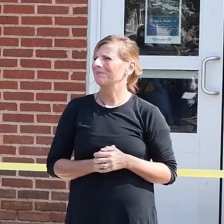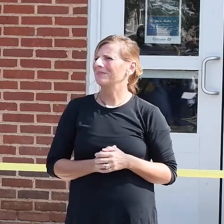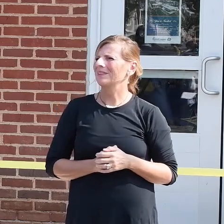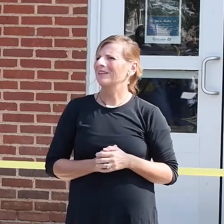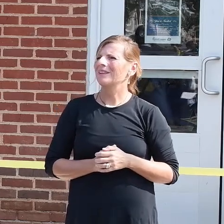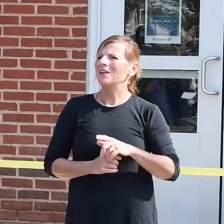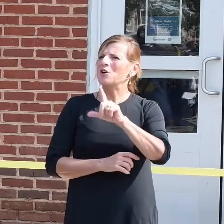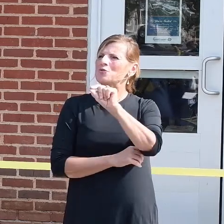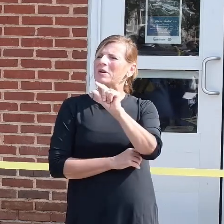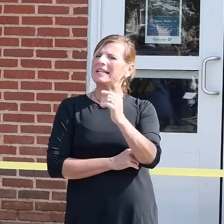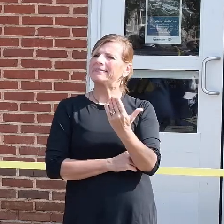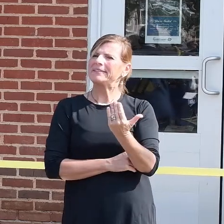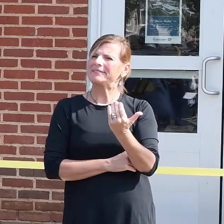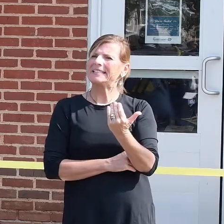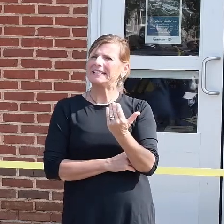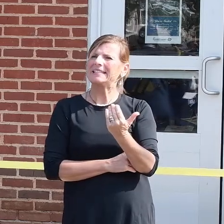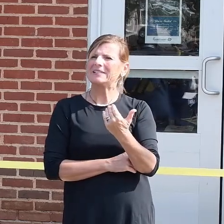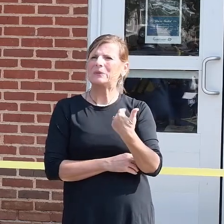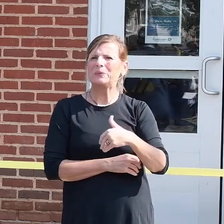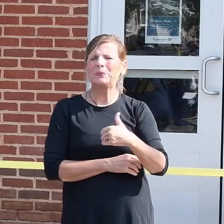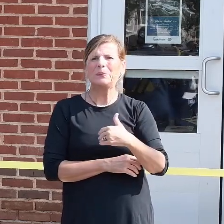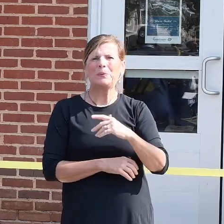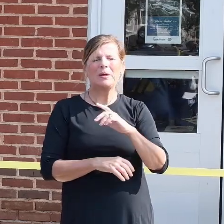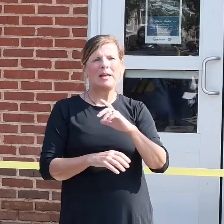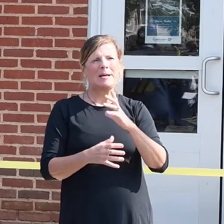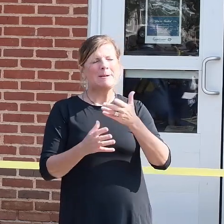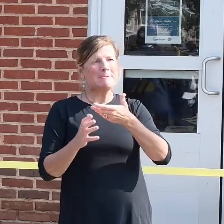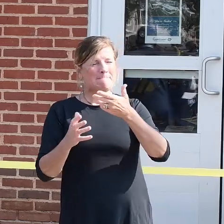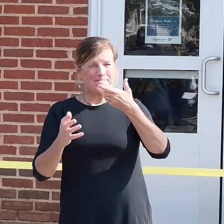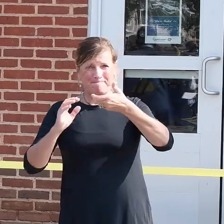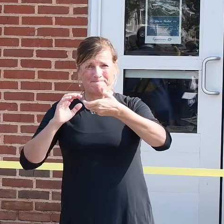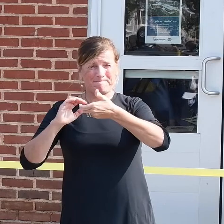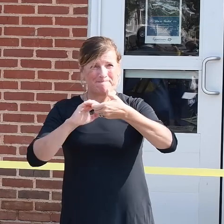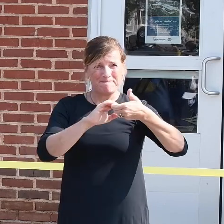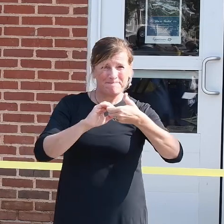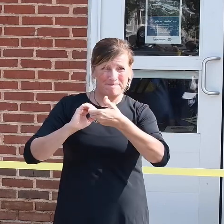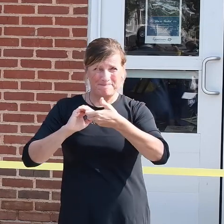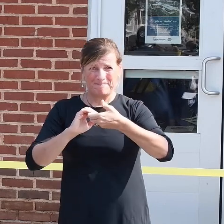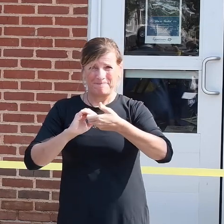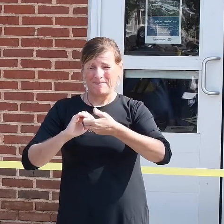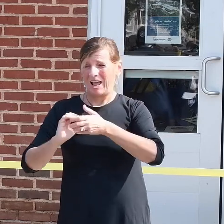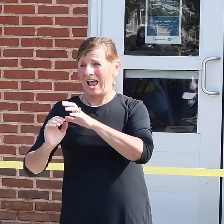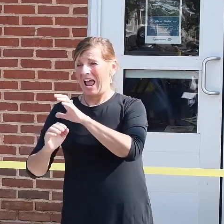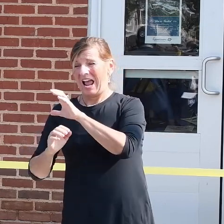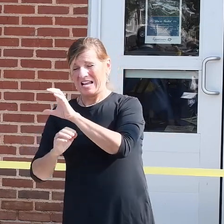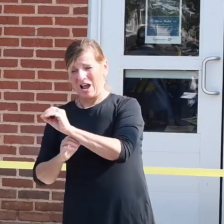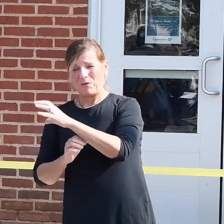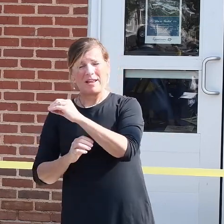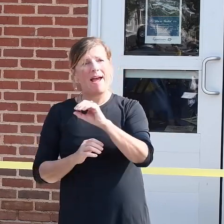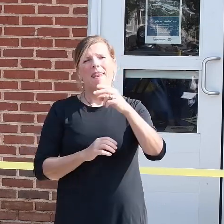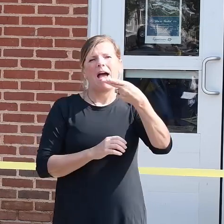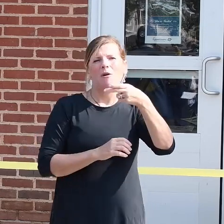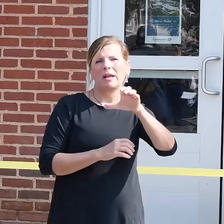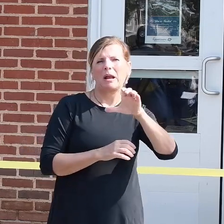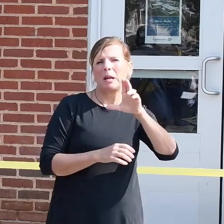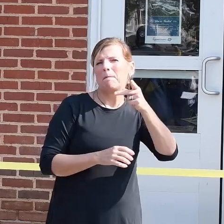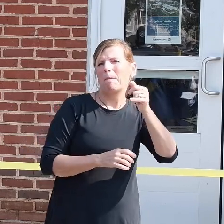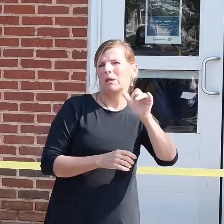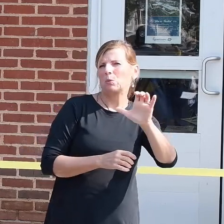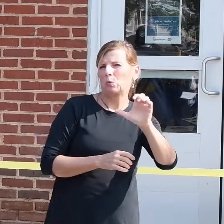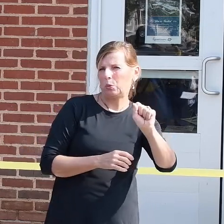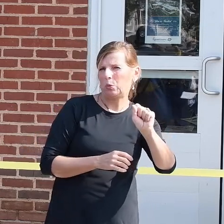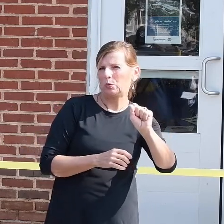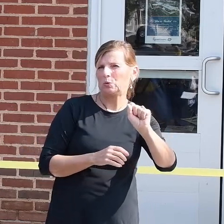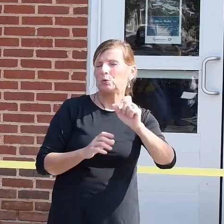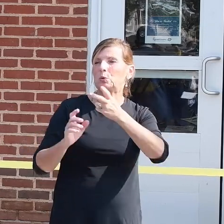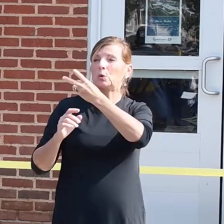In 2015, a memorandum of understanding was executed between the county and the Howard County Public School System to transfer ownership of the Harriet Tubman